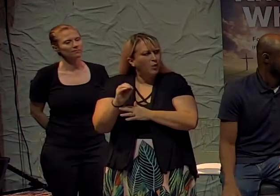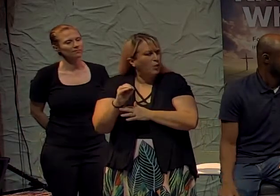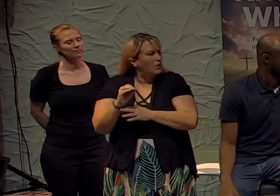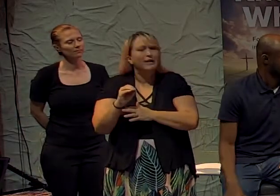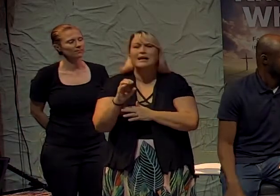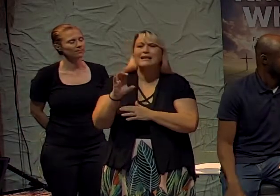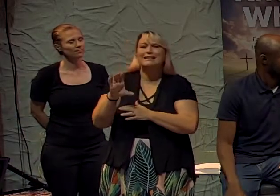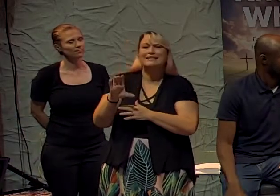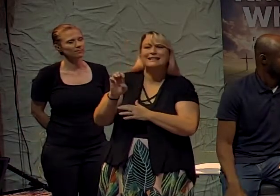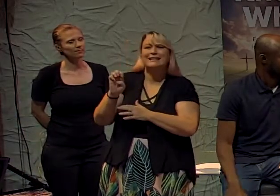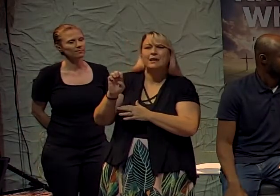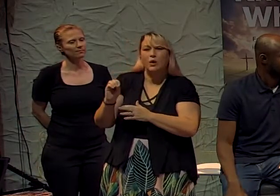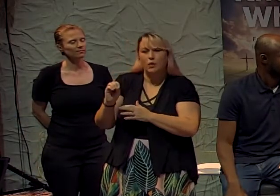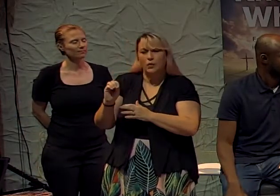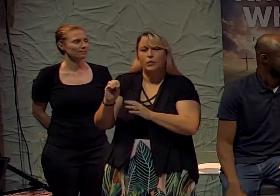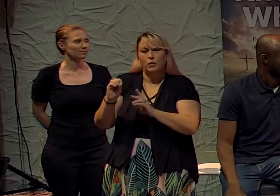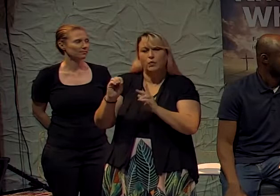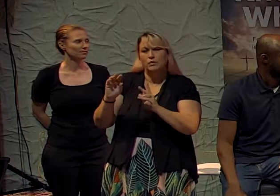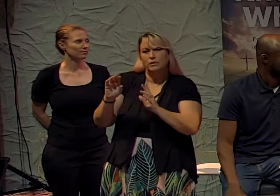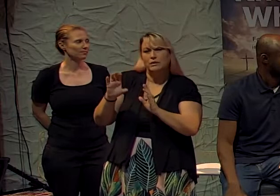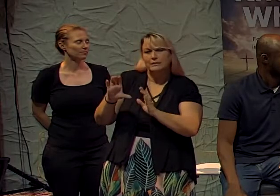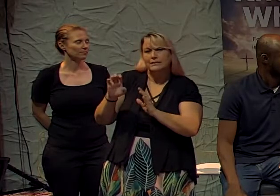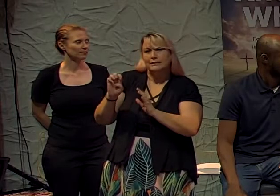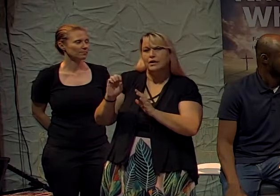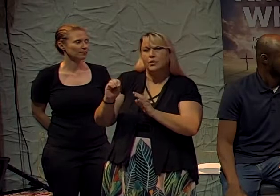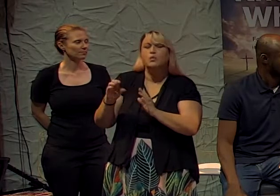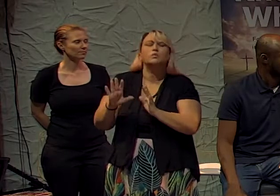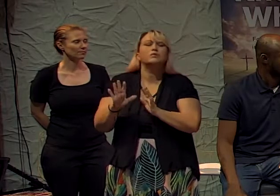CEO position. And